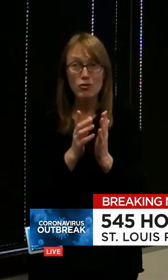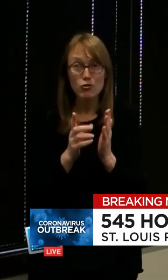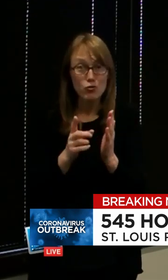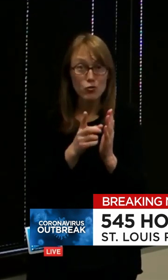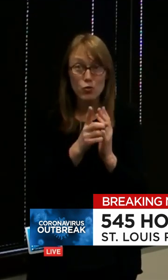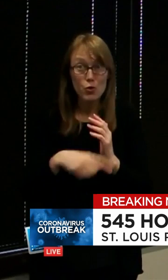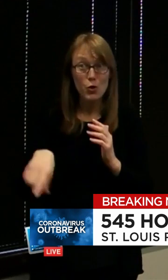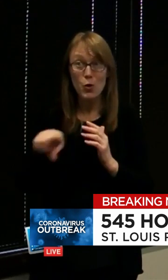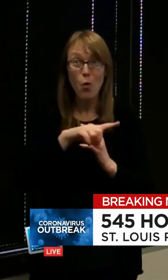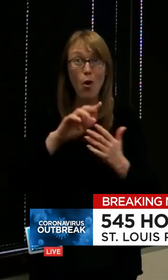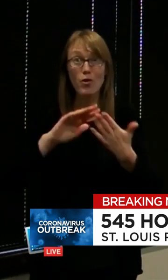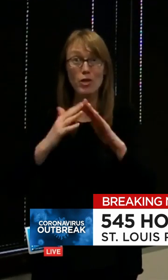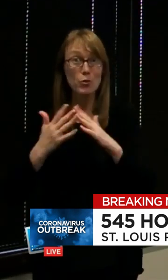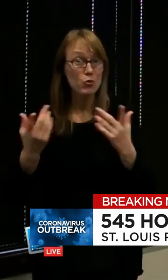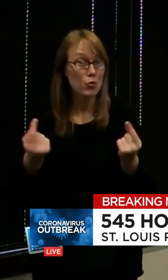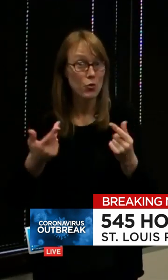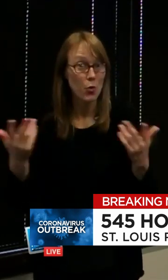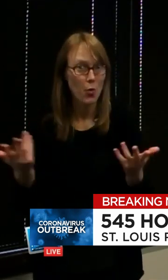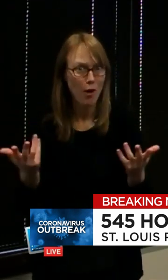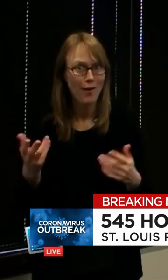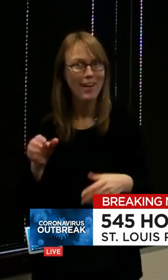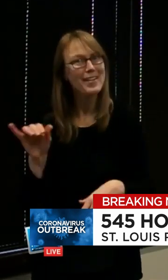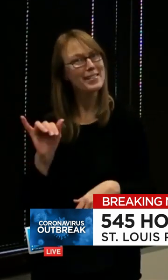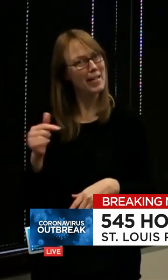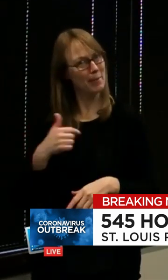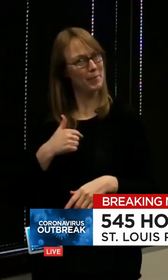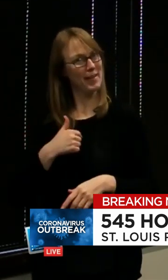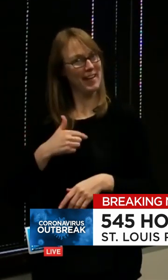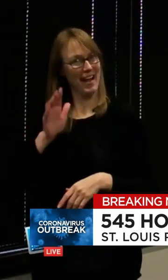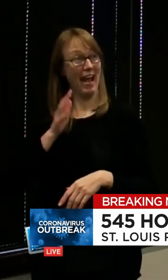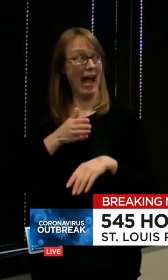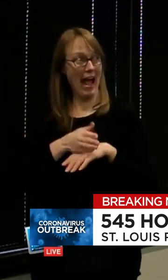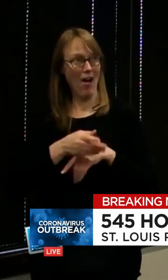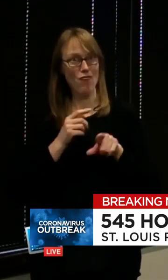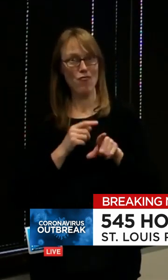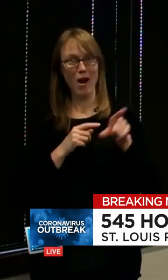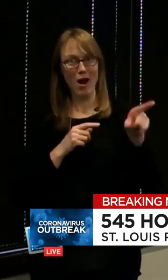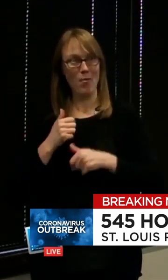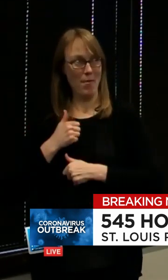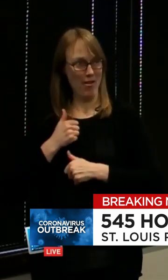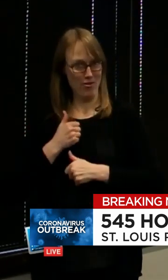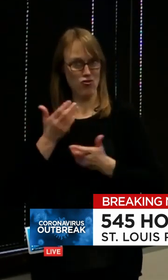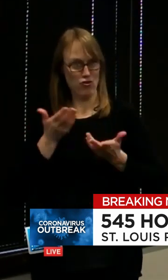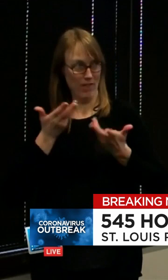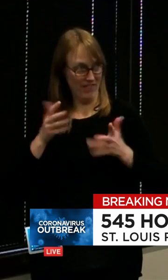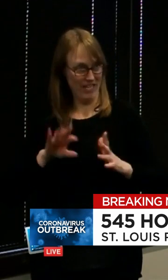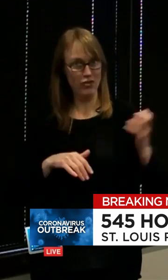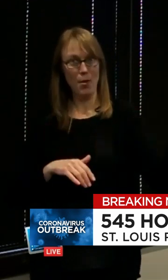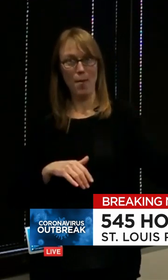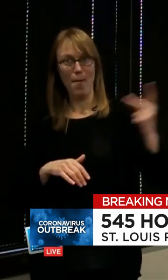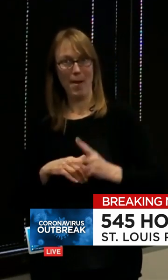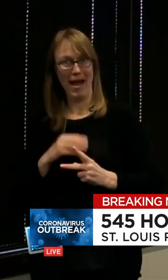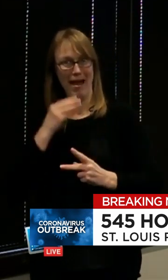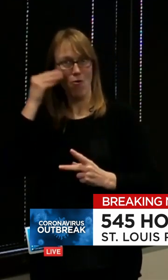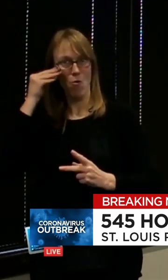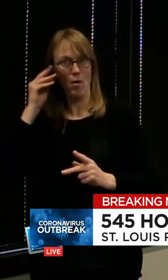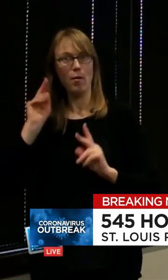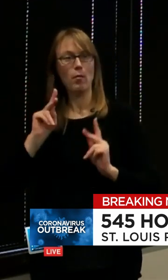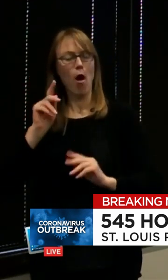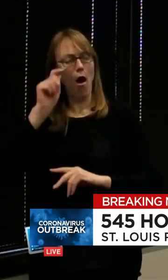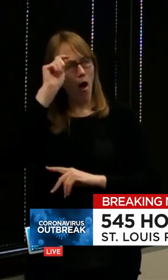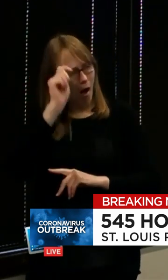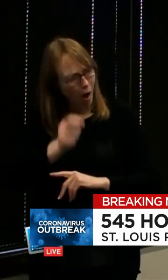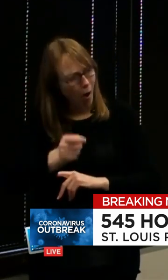returned from my wartime deployment, and that is reach out to people and thank them for what they're doing. There are